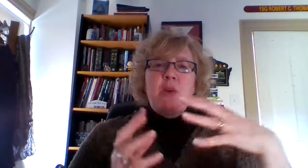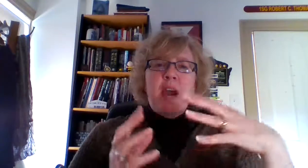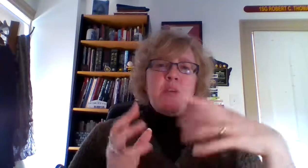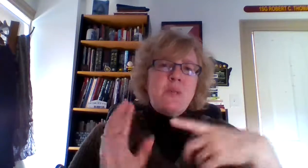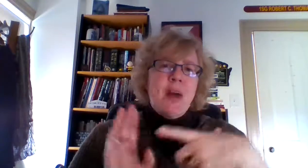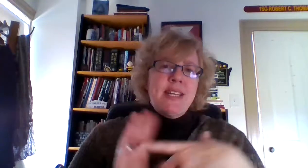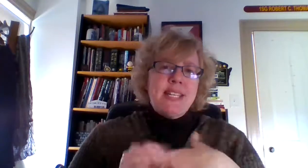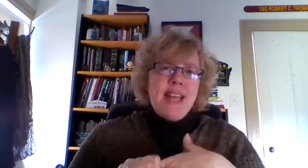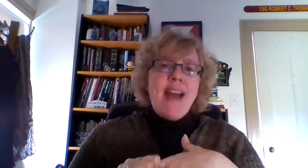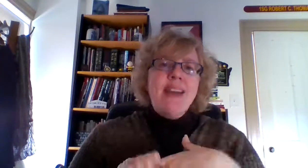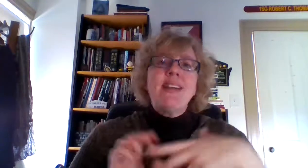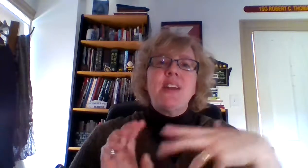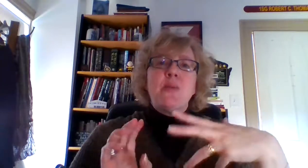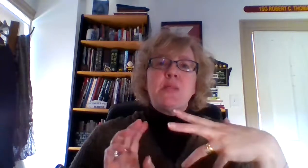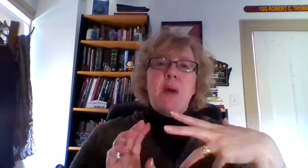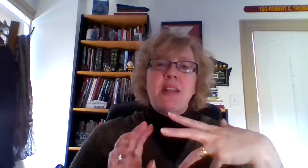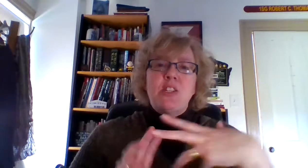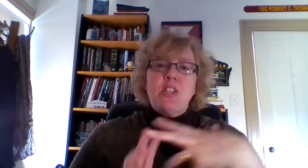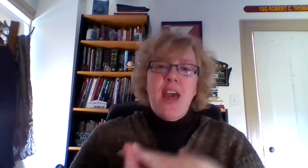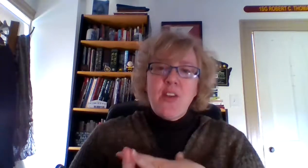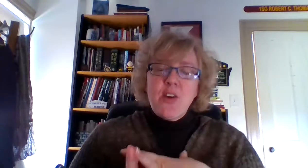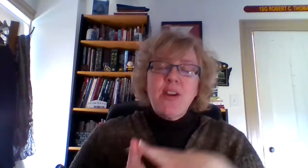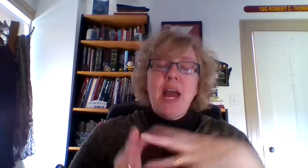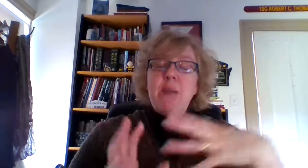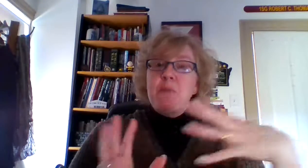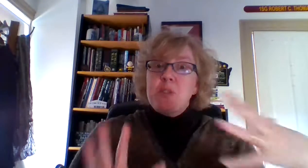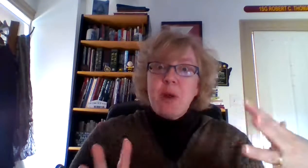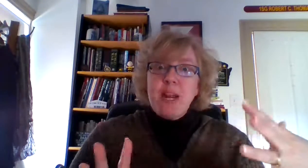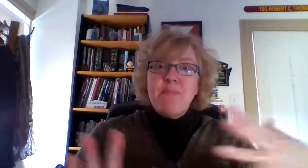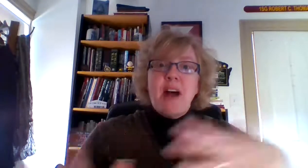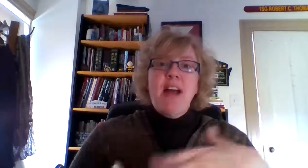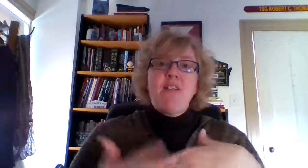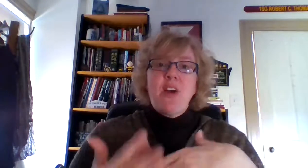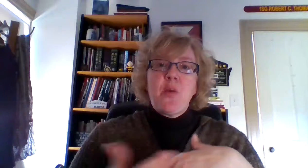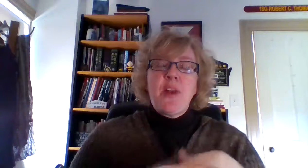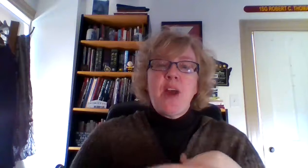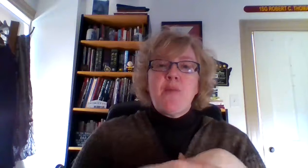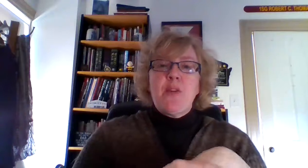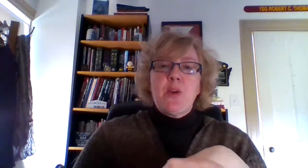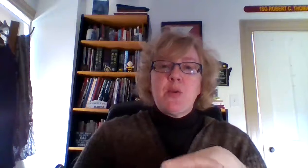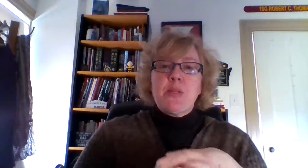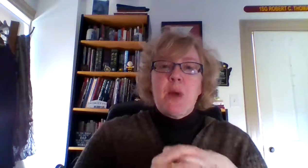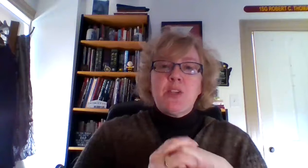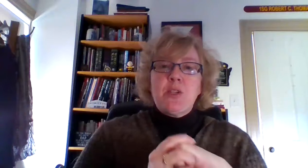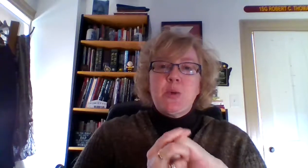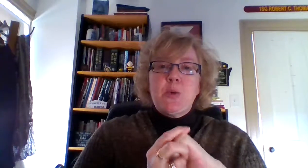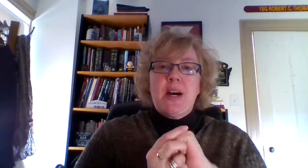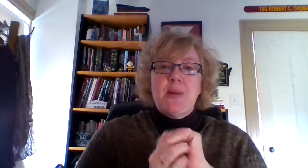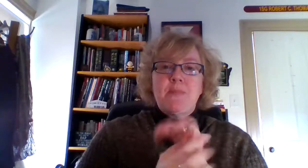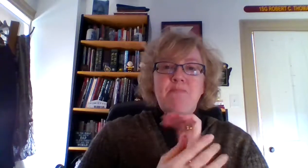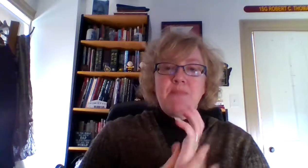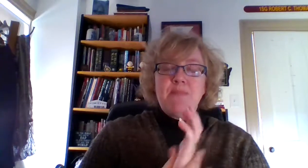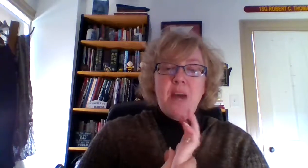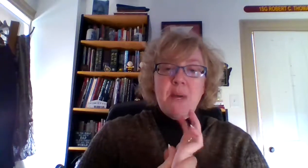guys responded to Niall and you responded to Heather. Was great. I'll have another one up for you to respond to on